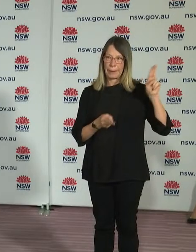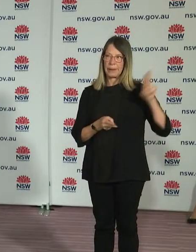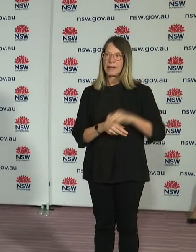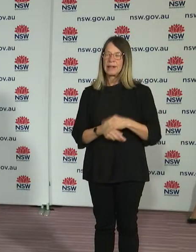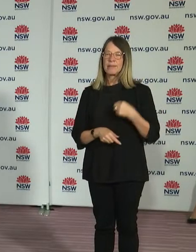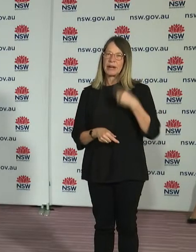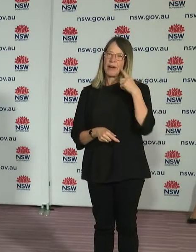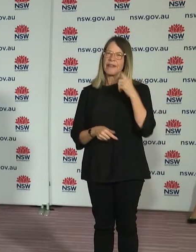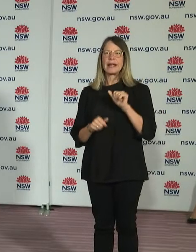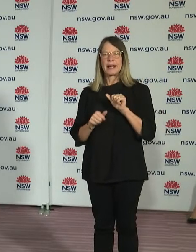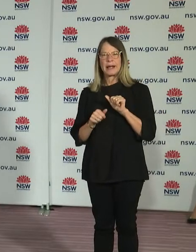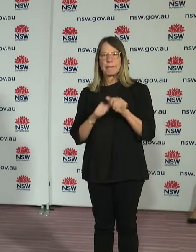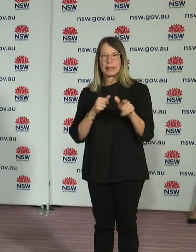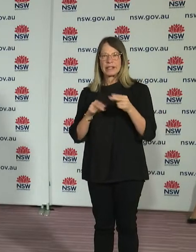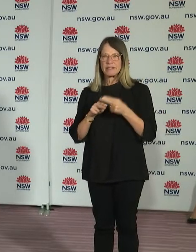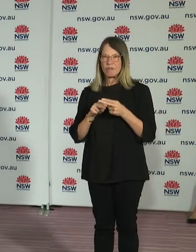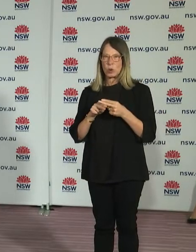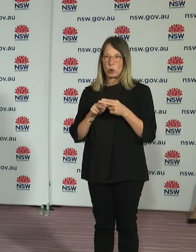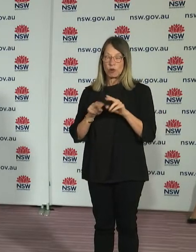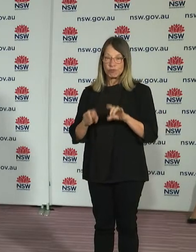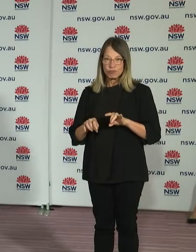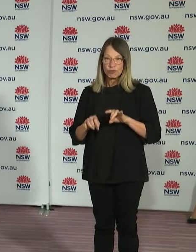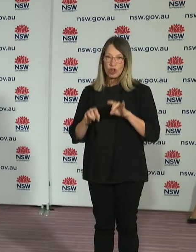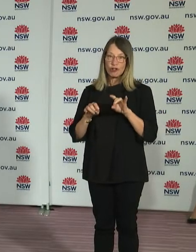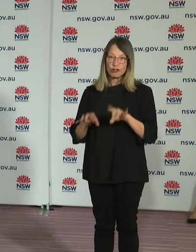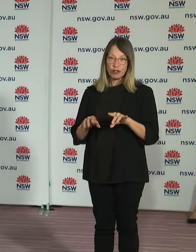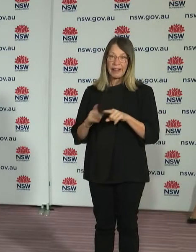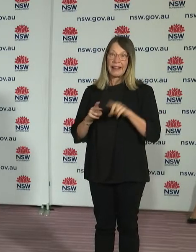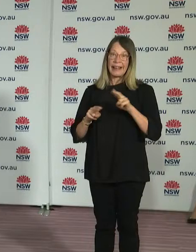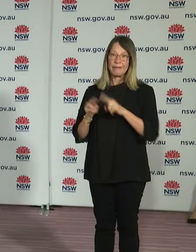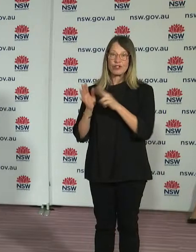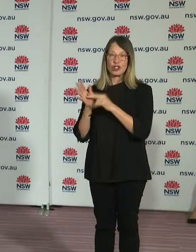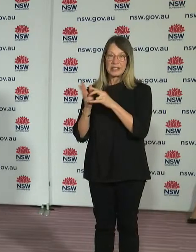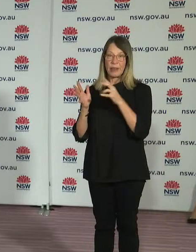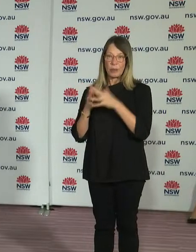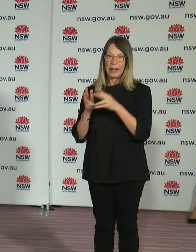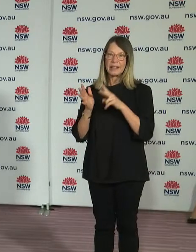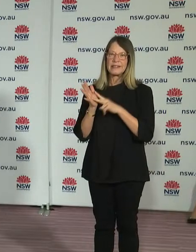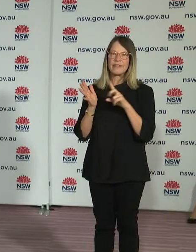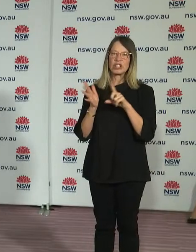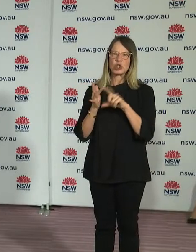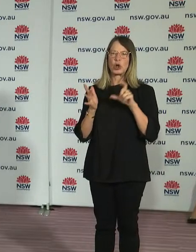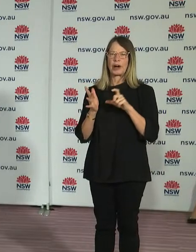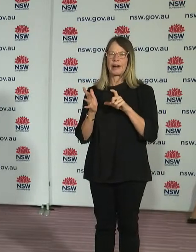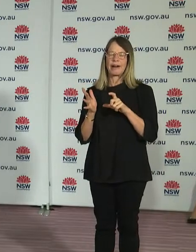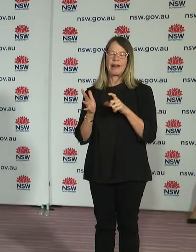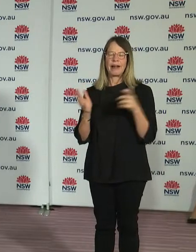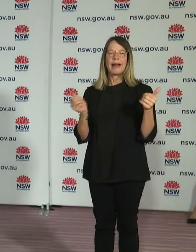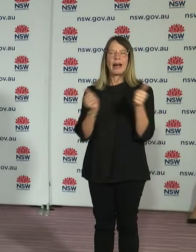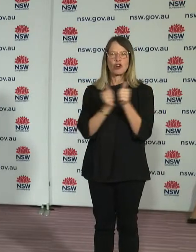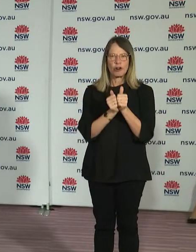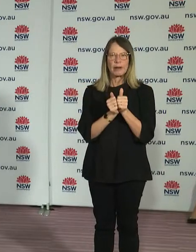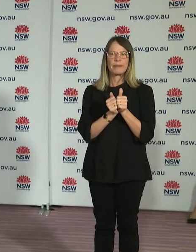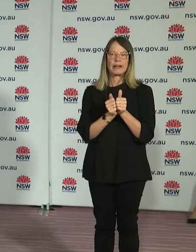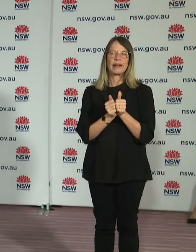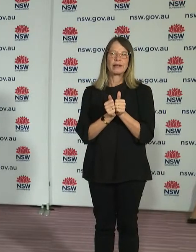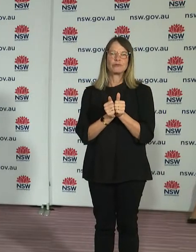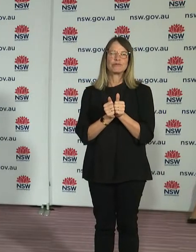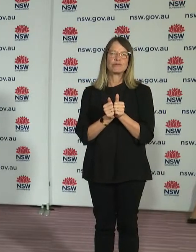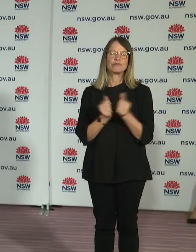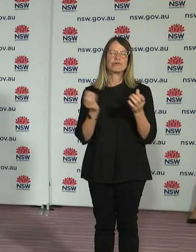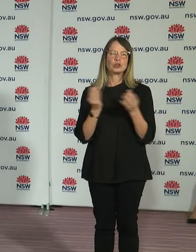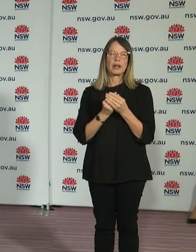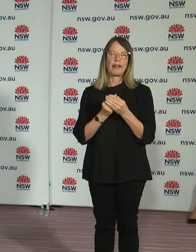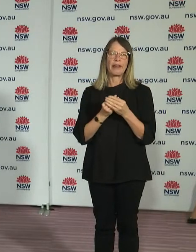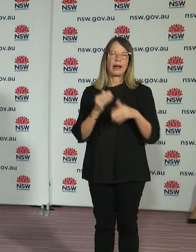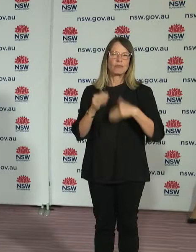and our citizens for New South Wales and Victoria to move forward together, and I'll have those conversations with Premier Andrews in a couple of weeks. But obviously